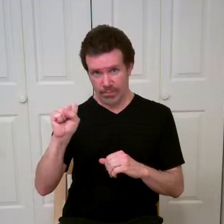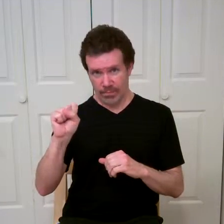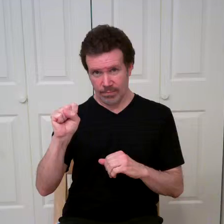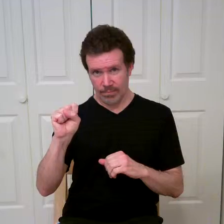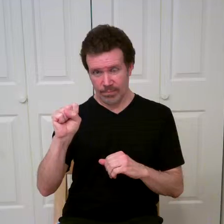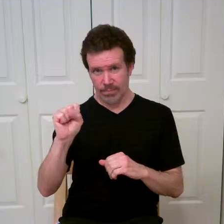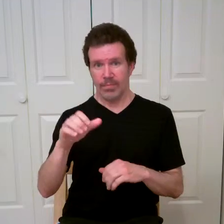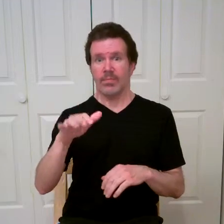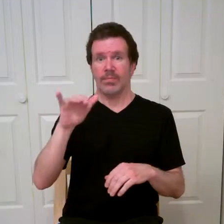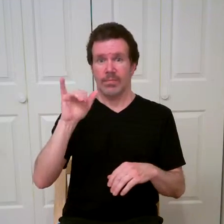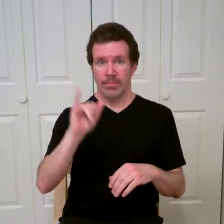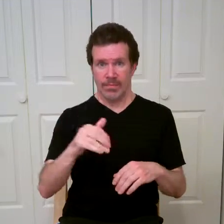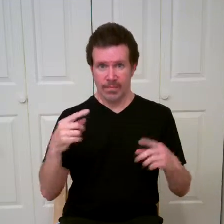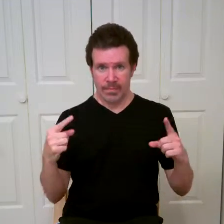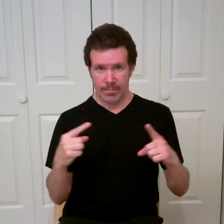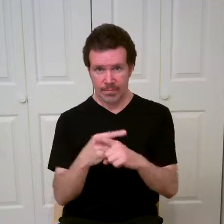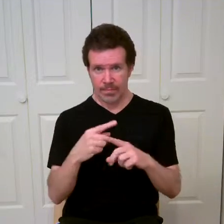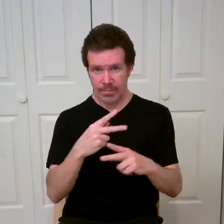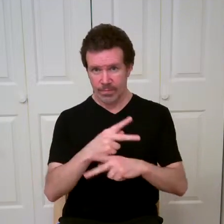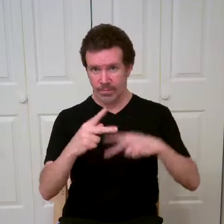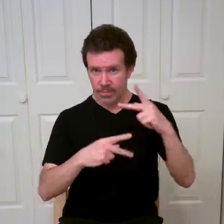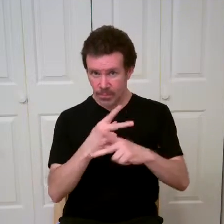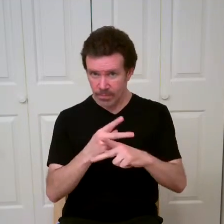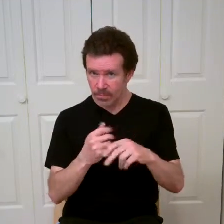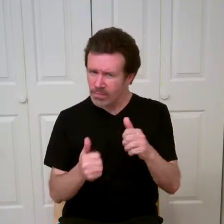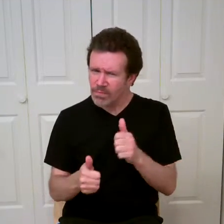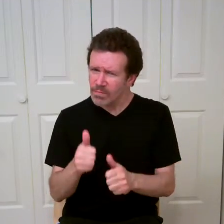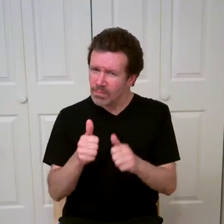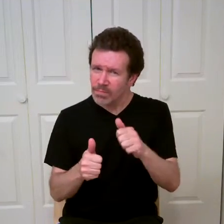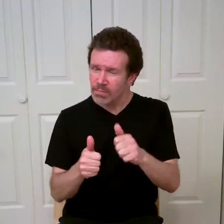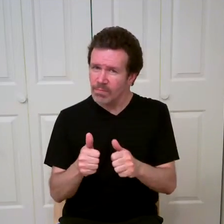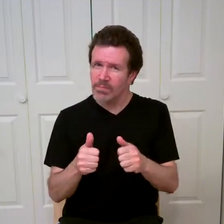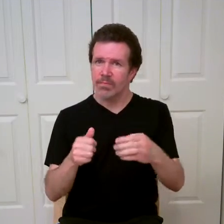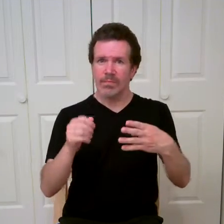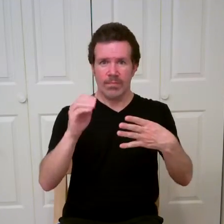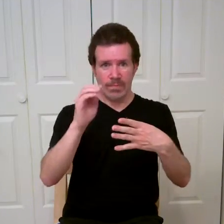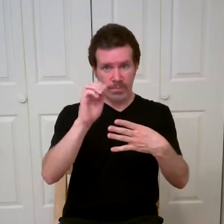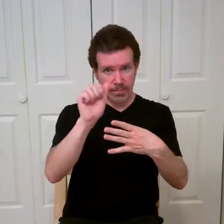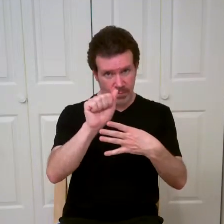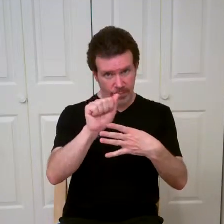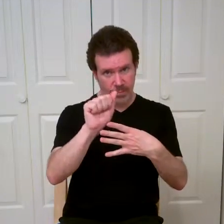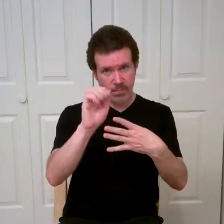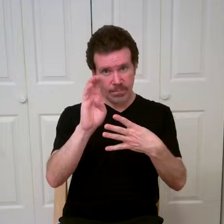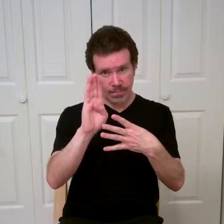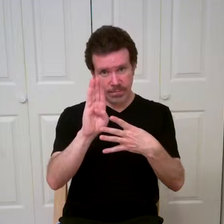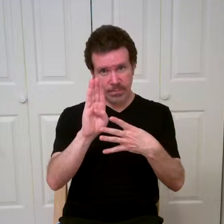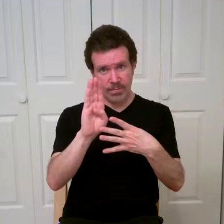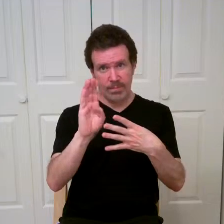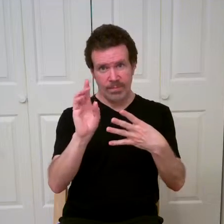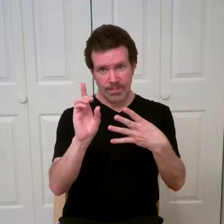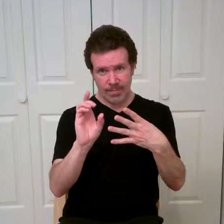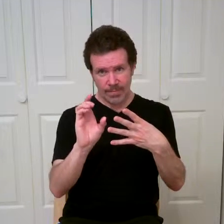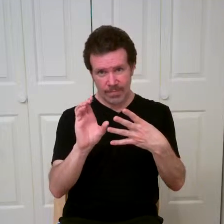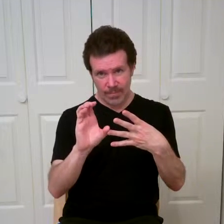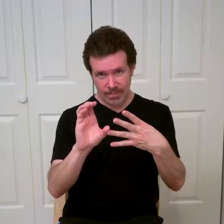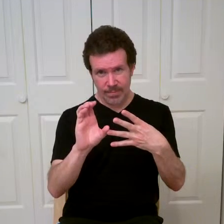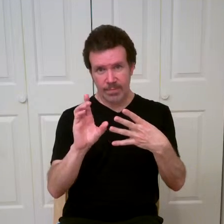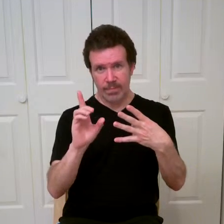A, person versus person. B, person versus self. C, person versus nature. D,